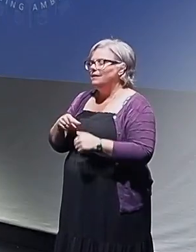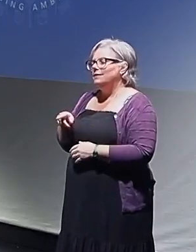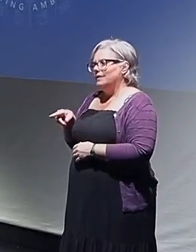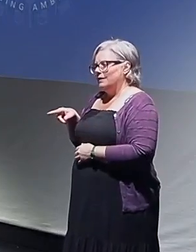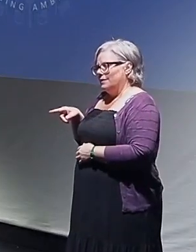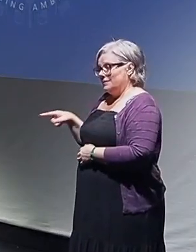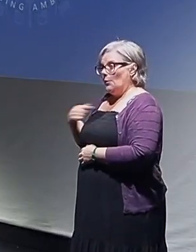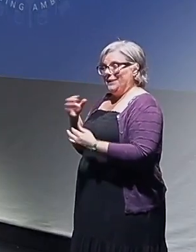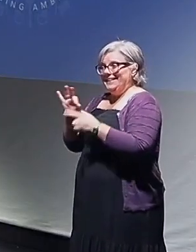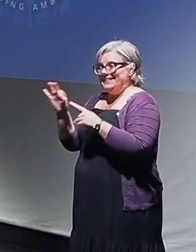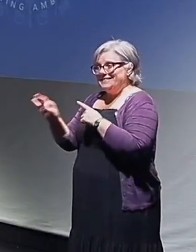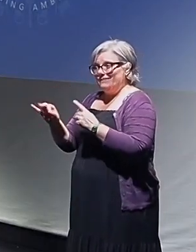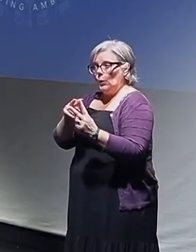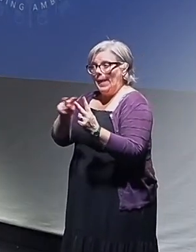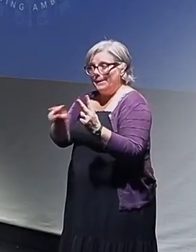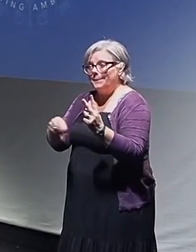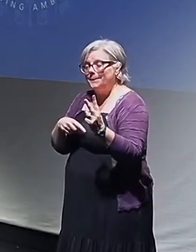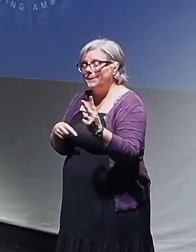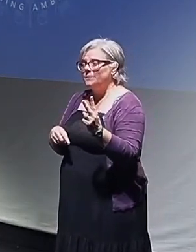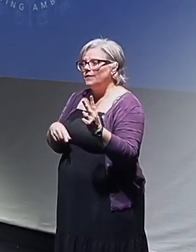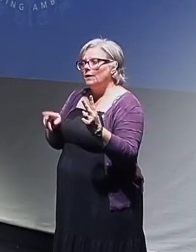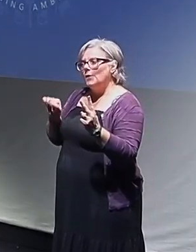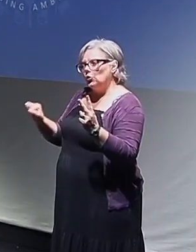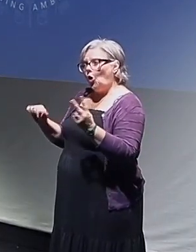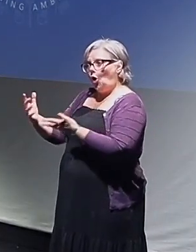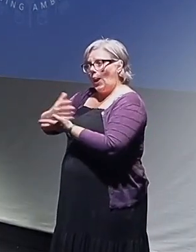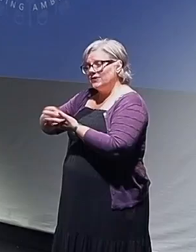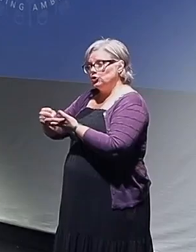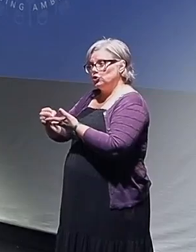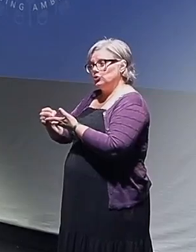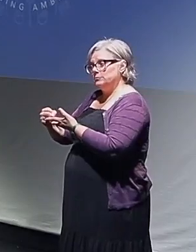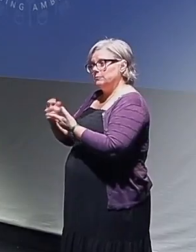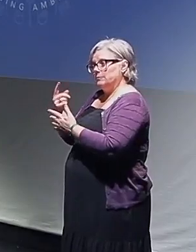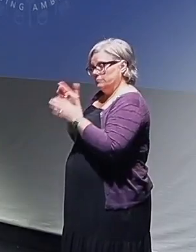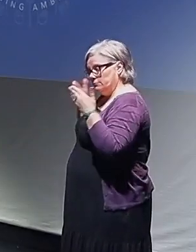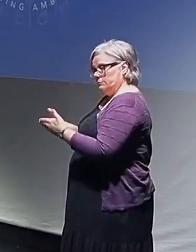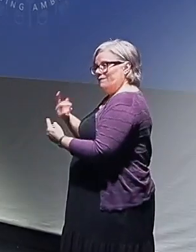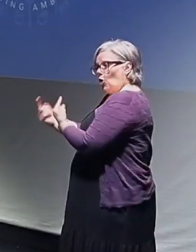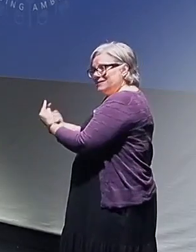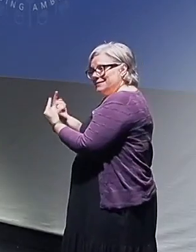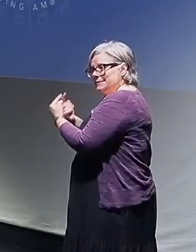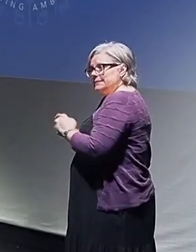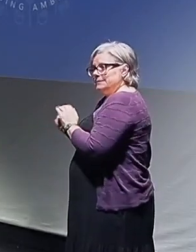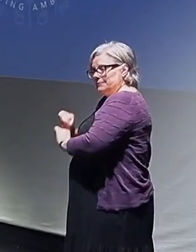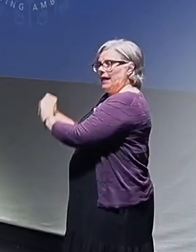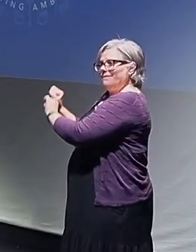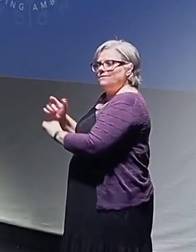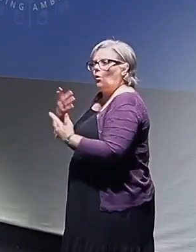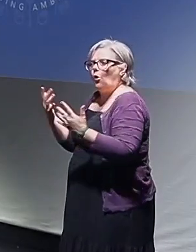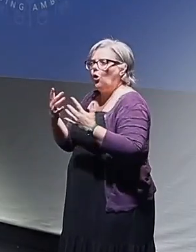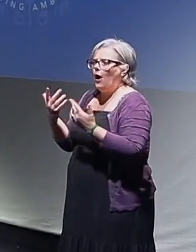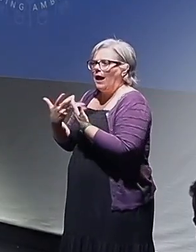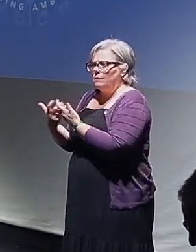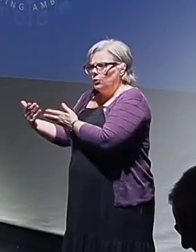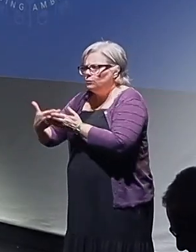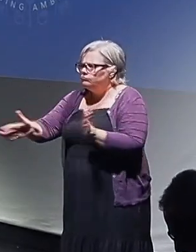wondering, do you show, is your collection for you, or is it for, how do you make that more